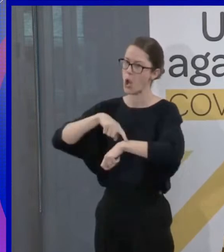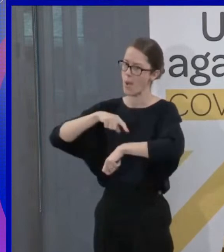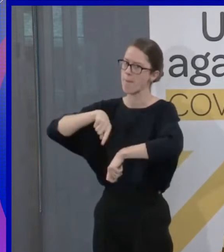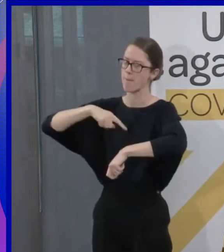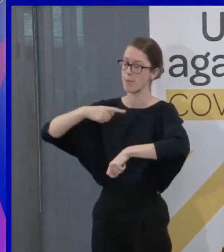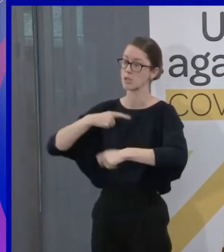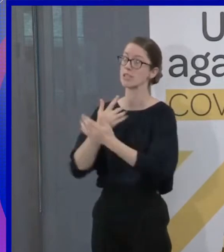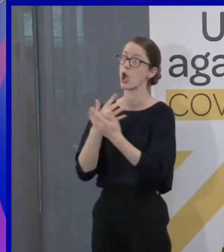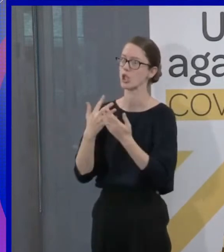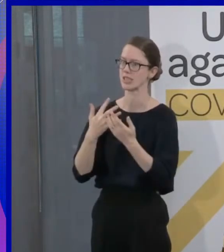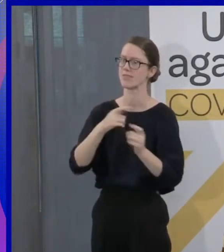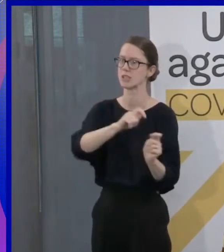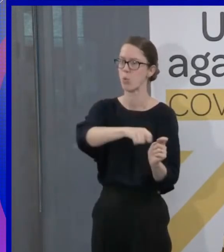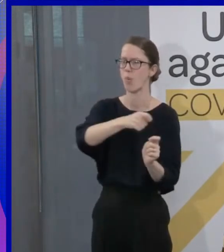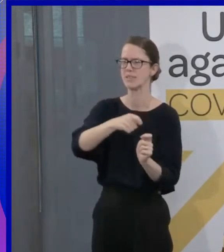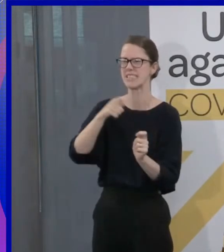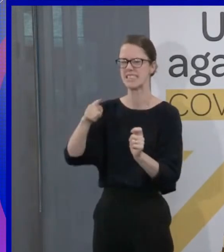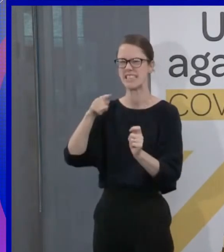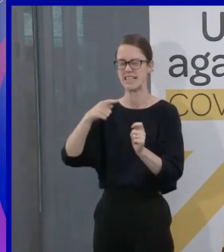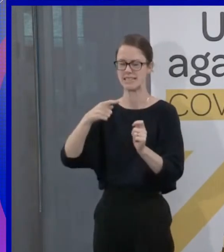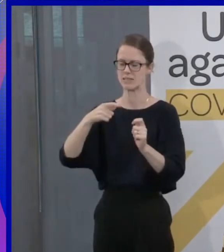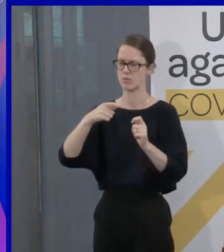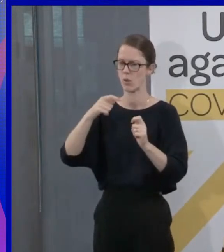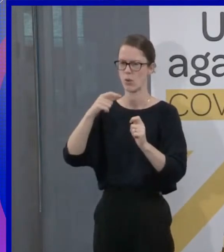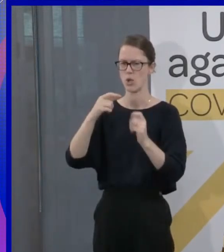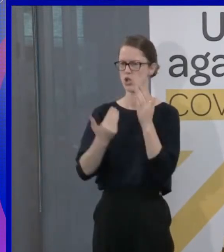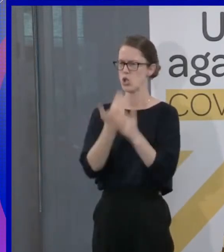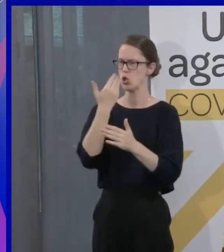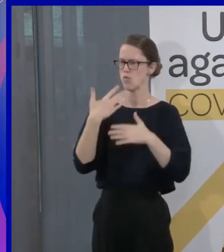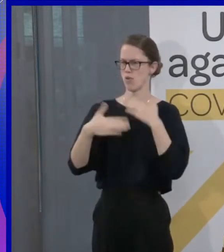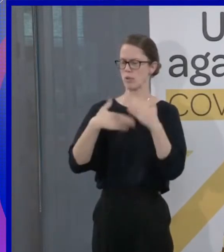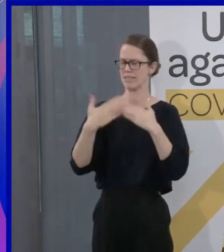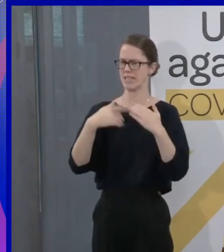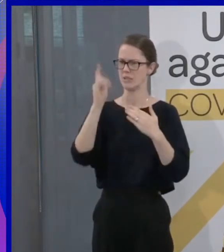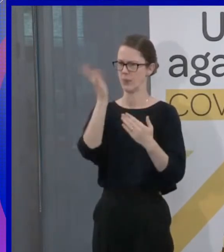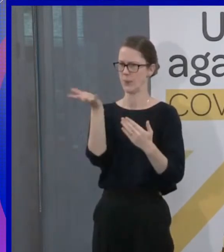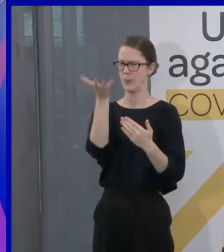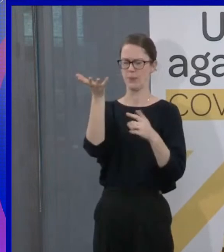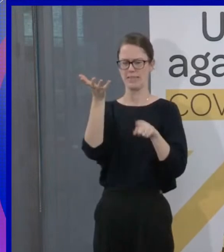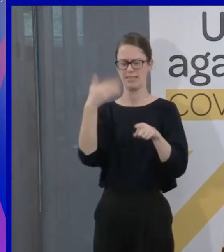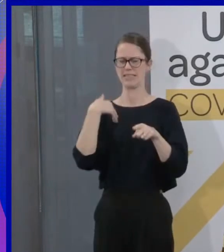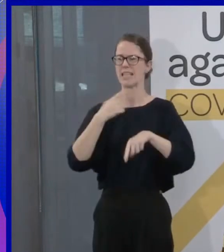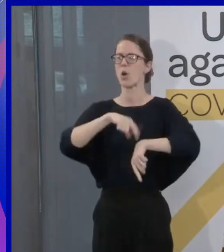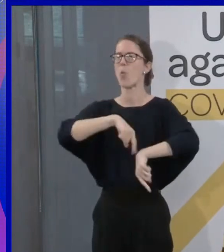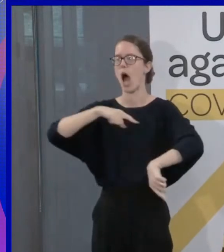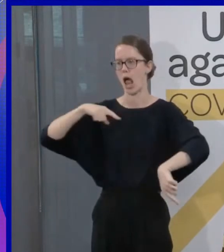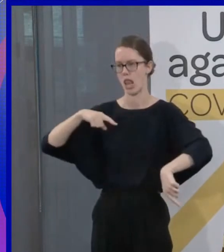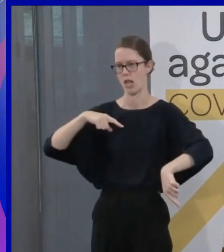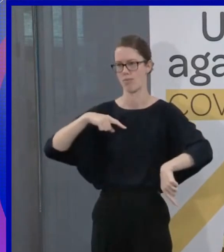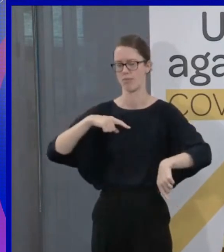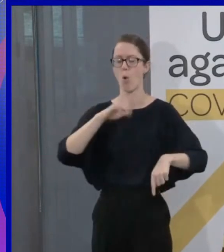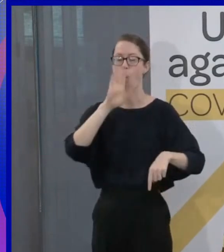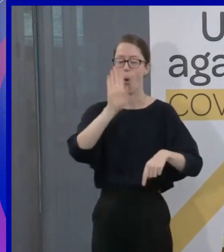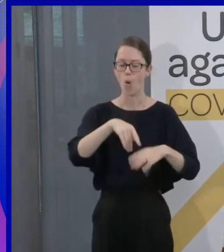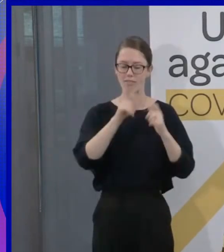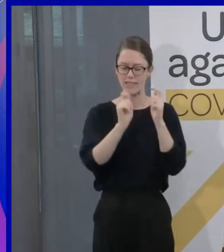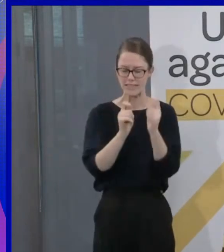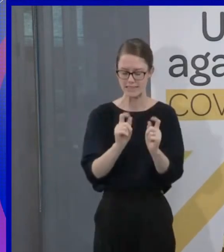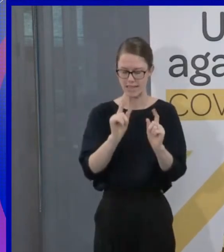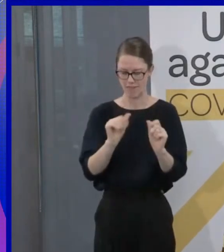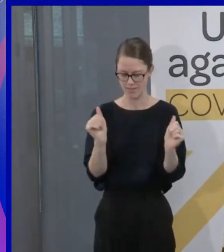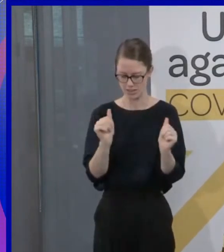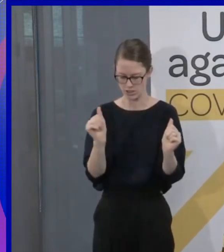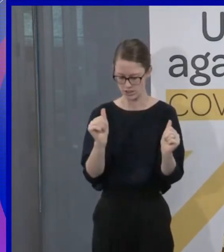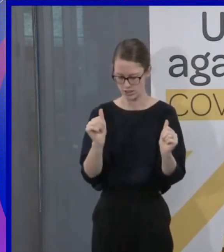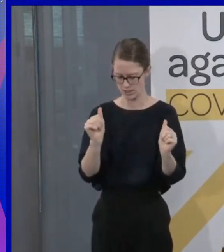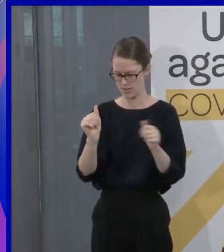number, and it's quite a sophisticated and indeed novel process for this virus. We need all those tests to be completed to get a full picture, and